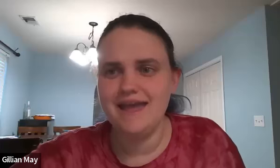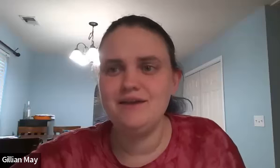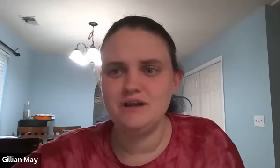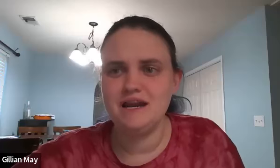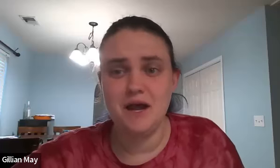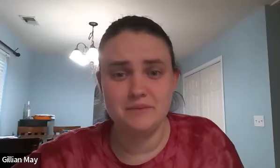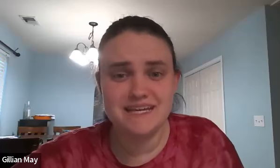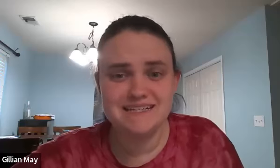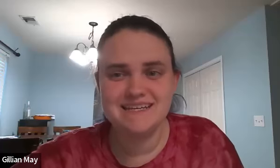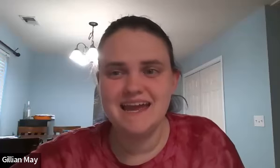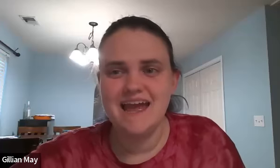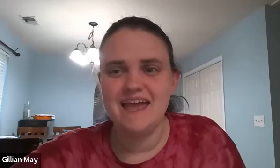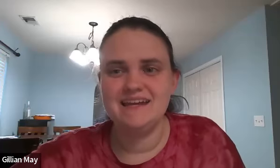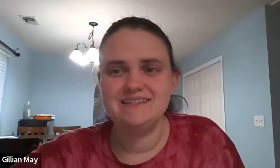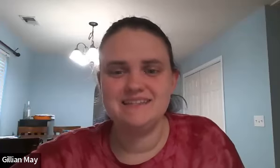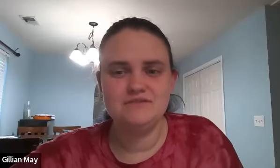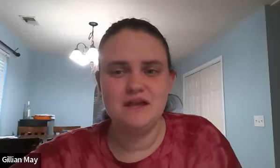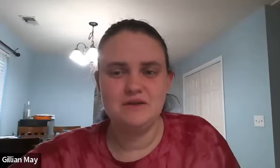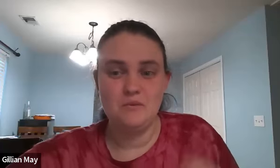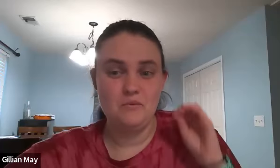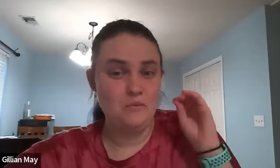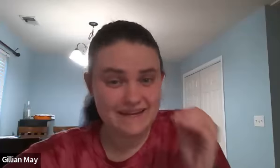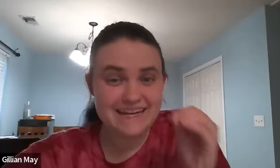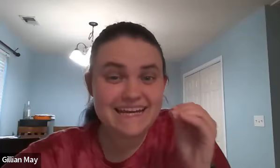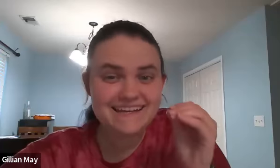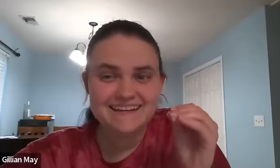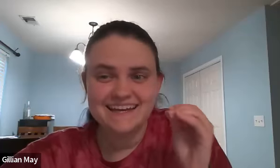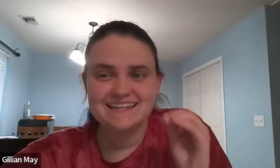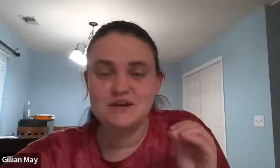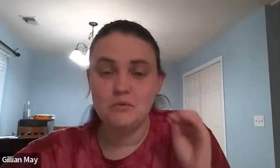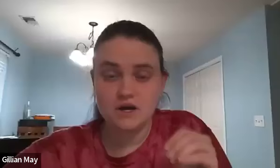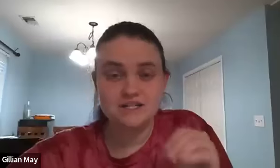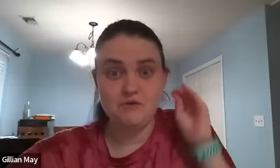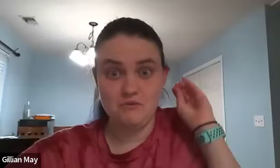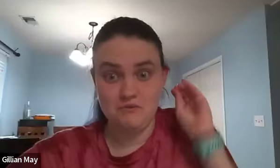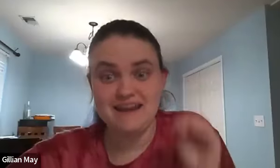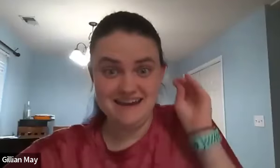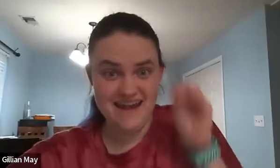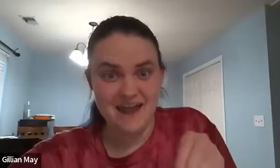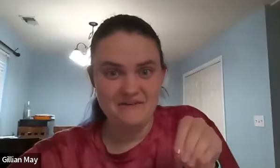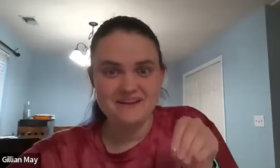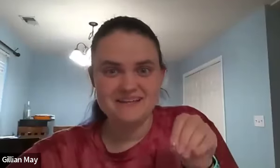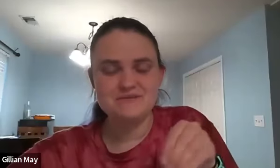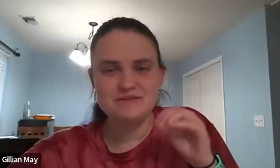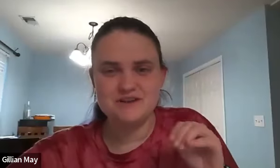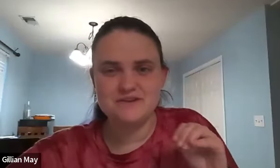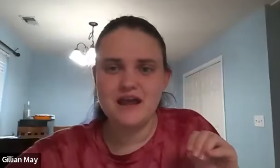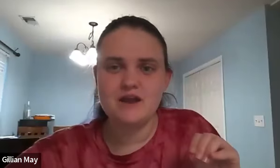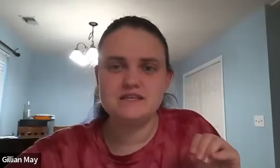hey, we're gonna have an update. And instead of like waiting, it's like we're gonna do it right now. Because then when I was trying to figure it out, I was like,